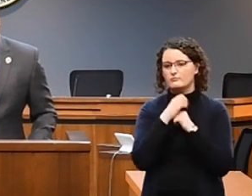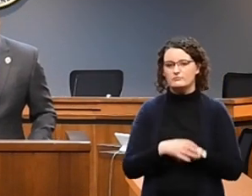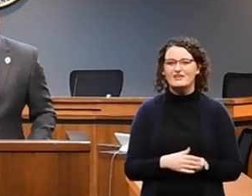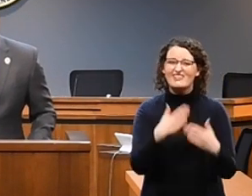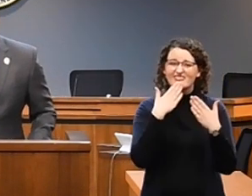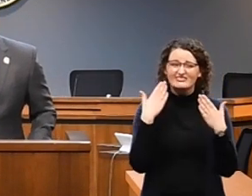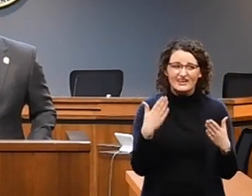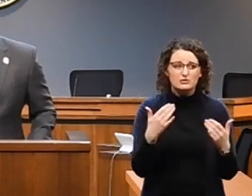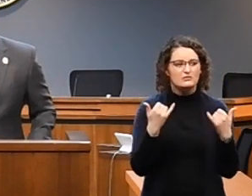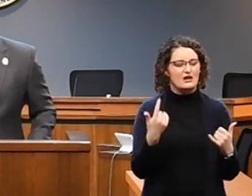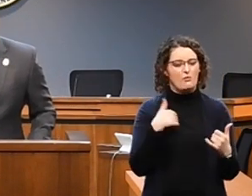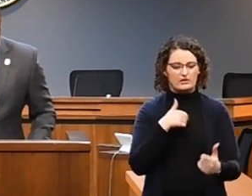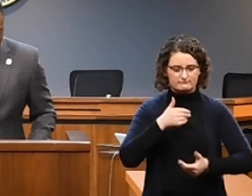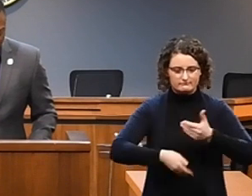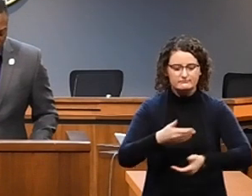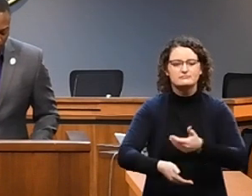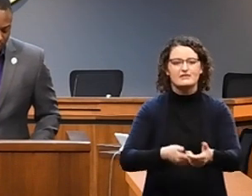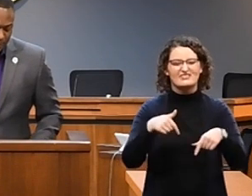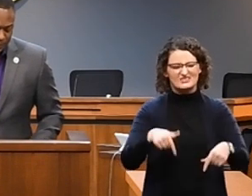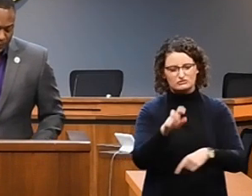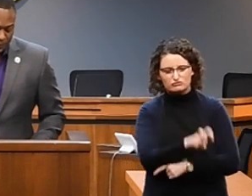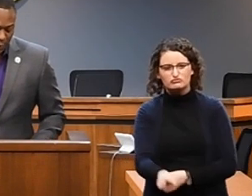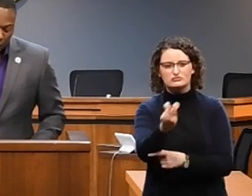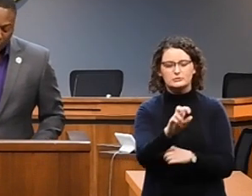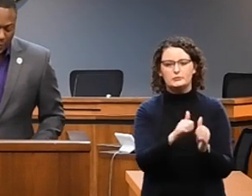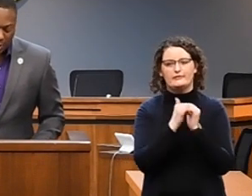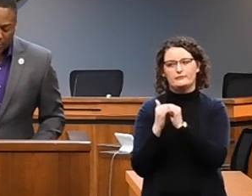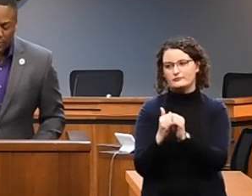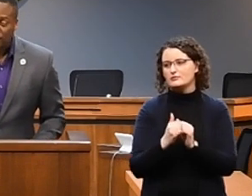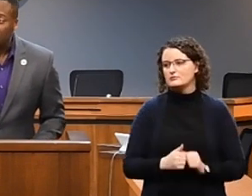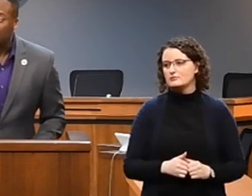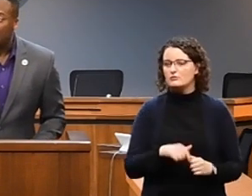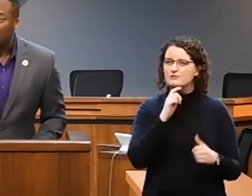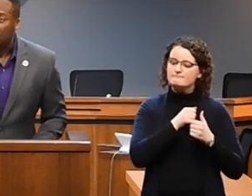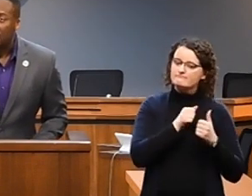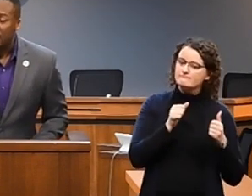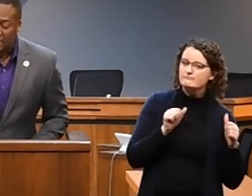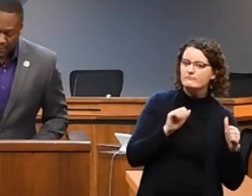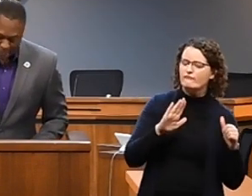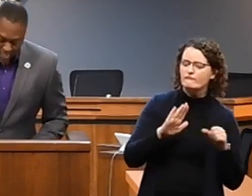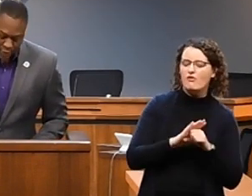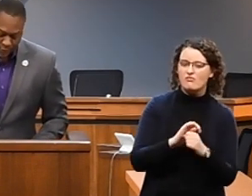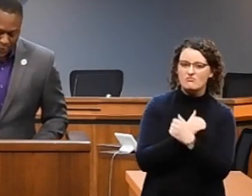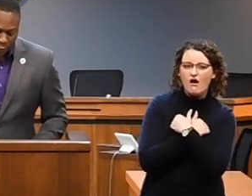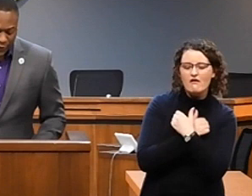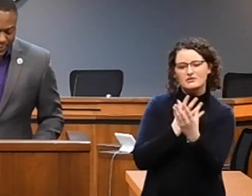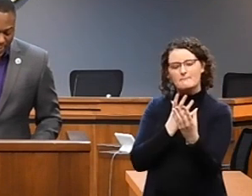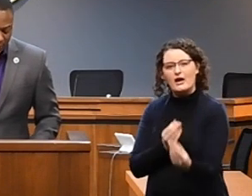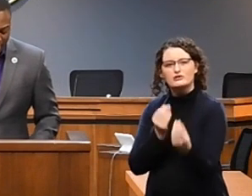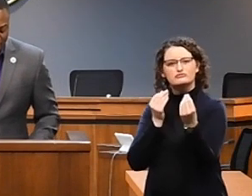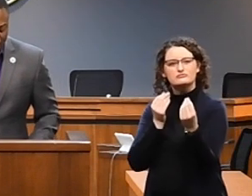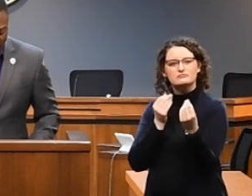let's embark on this journey together with open hearts full of love and compassion, with